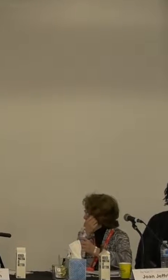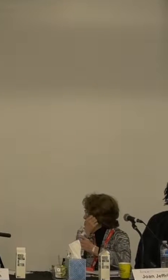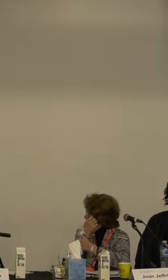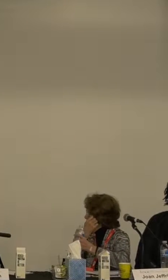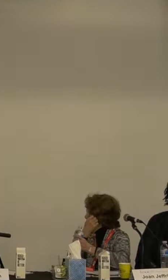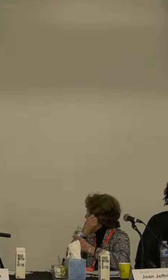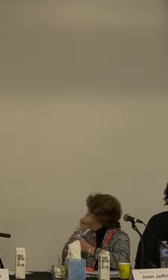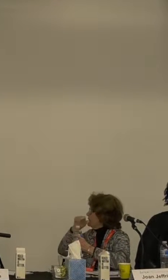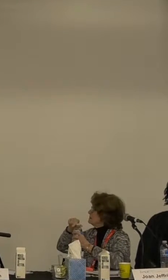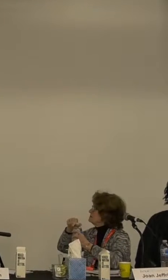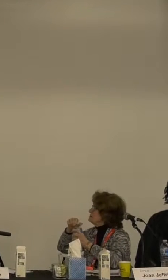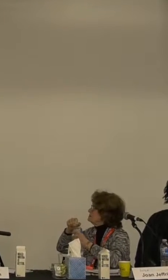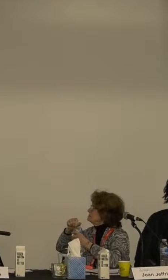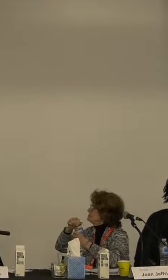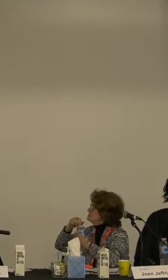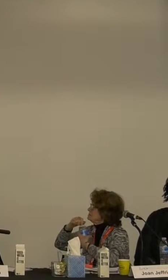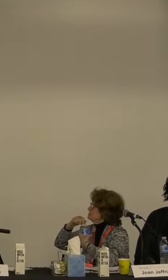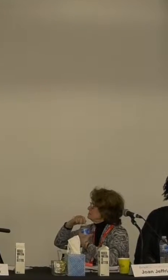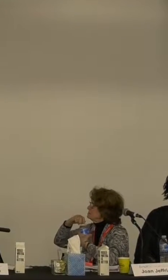helpful.